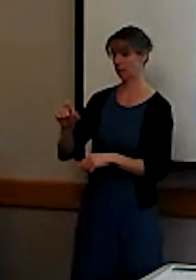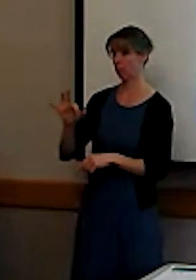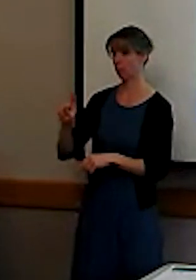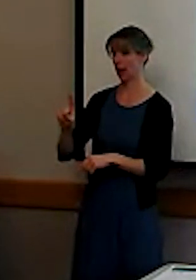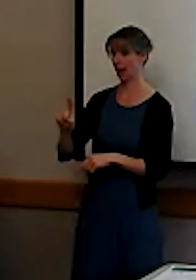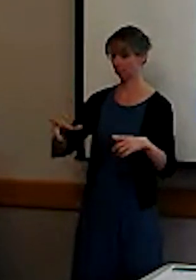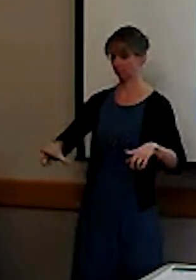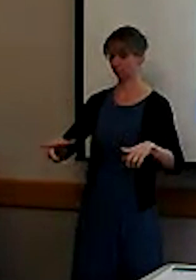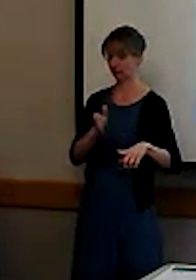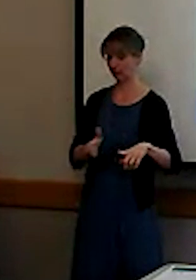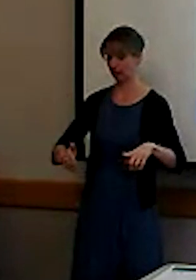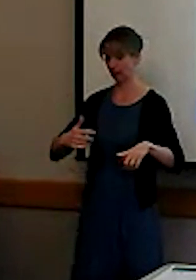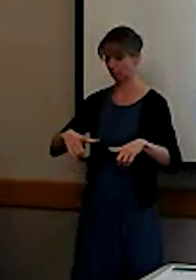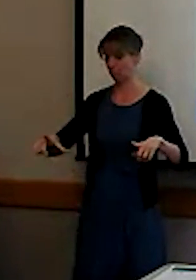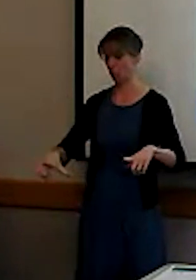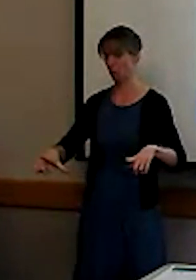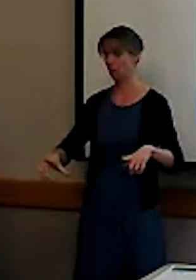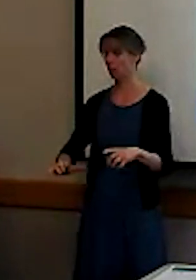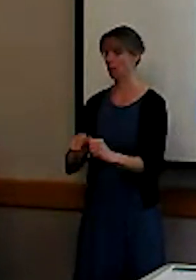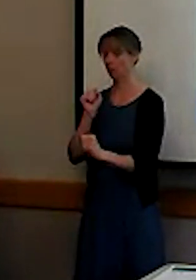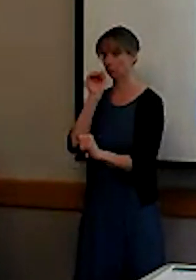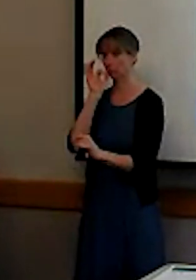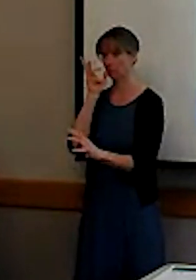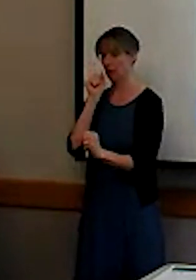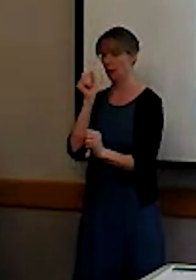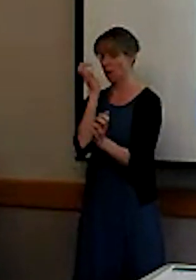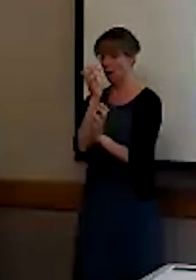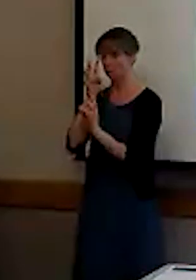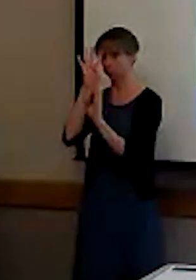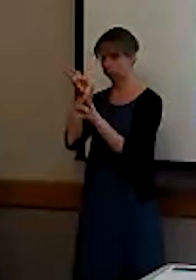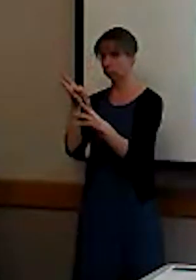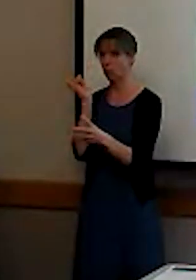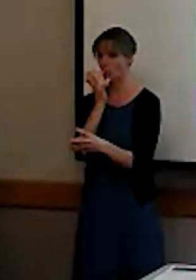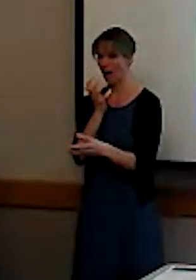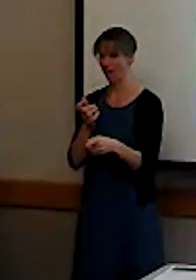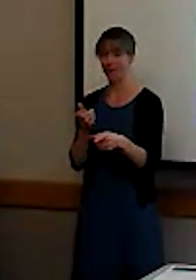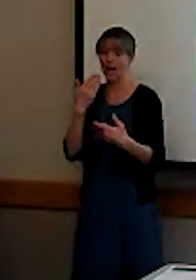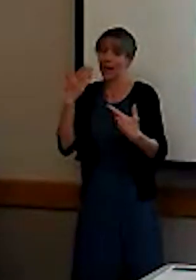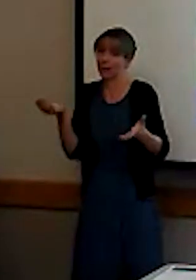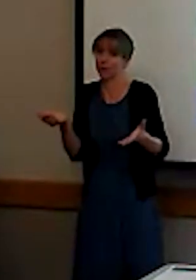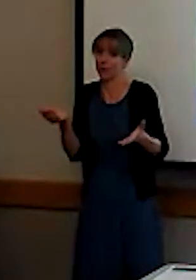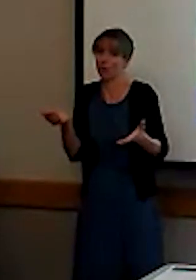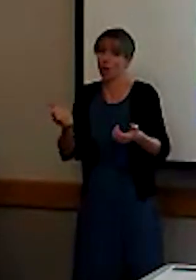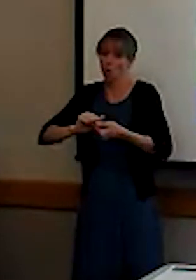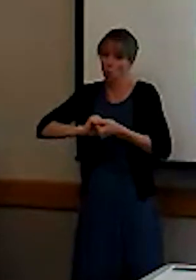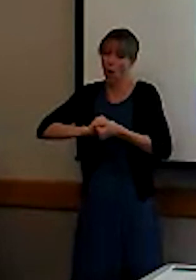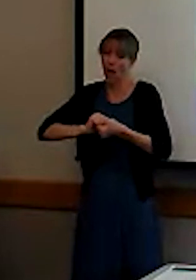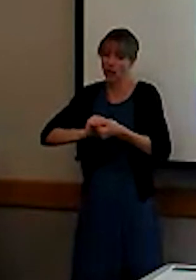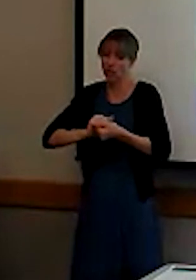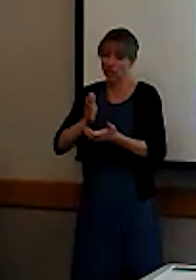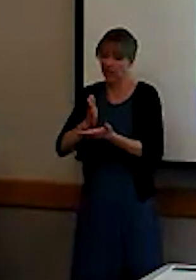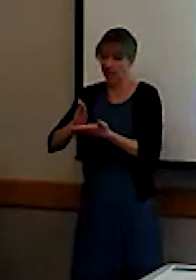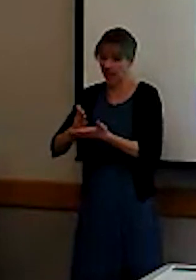boards. They are the most amazing invention because, I mean, I don't know, washing cutting boards, especially